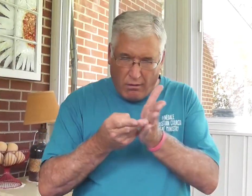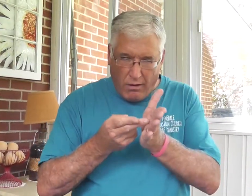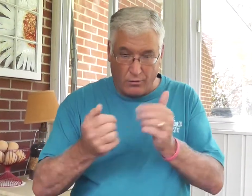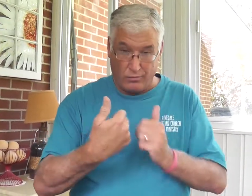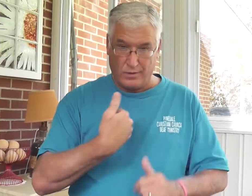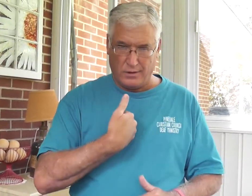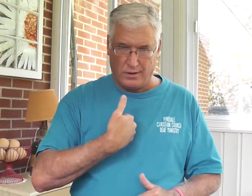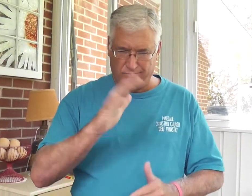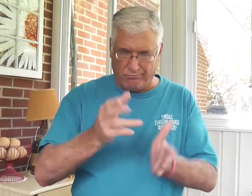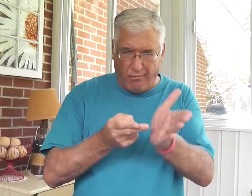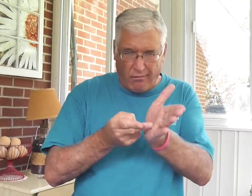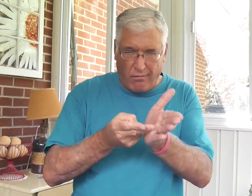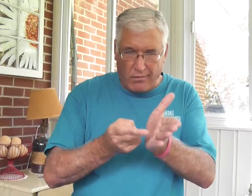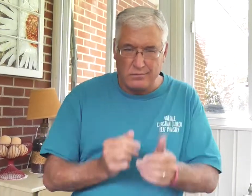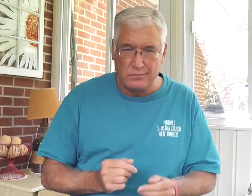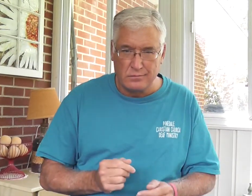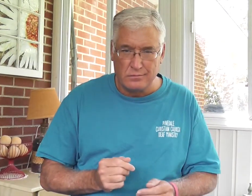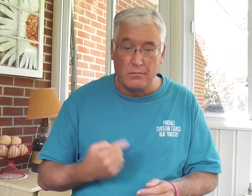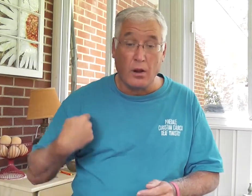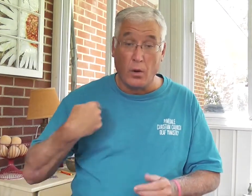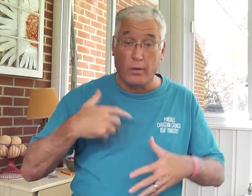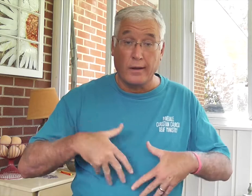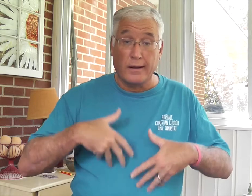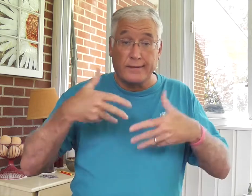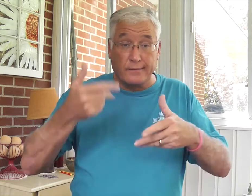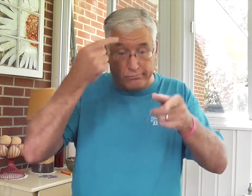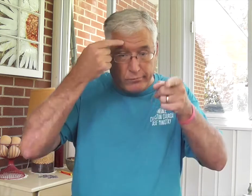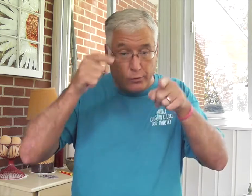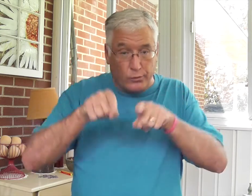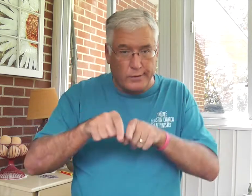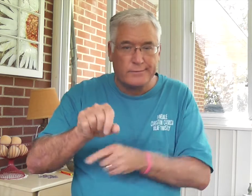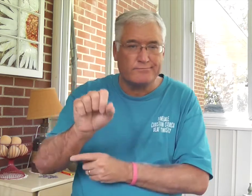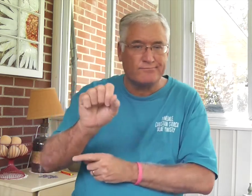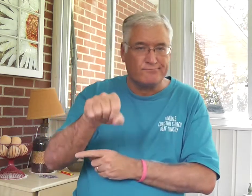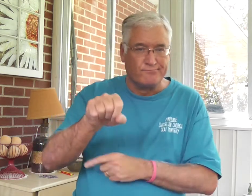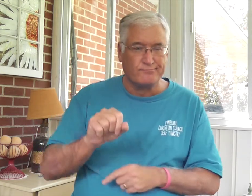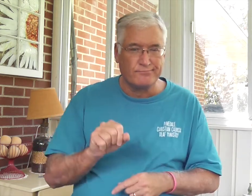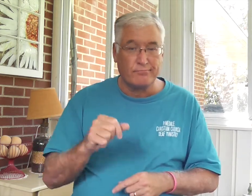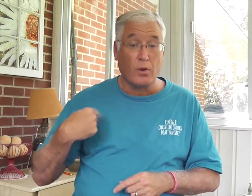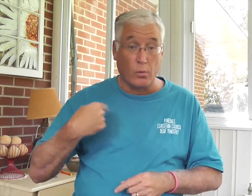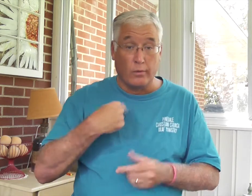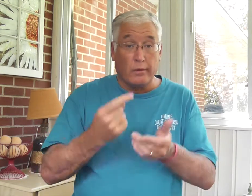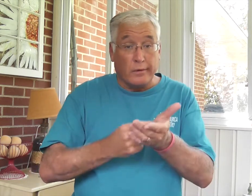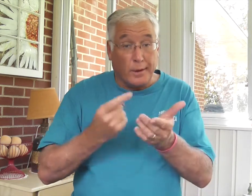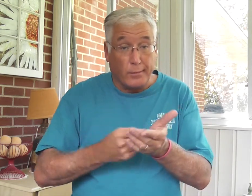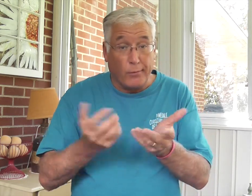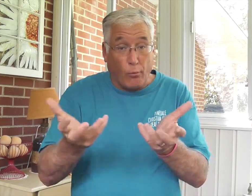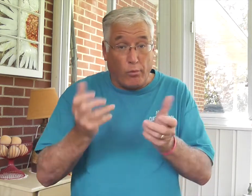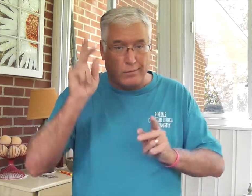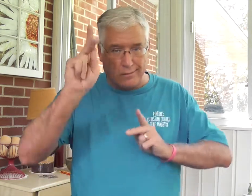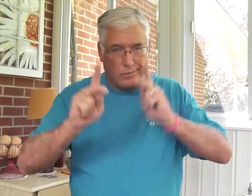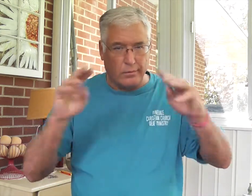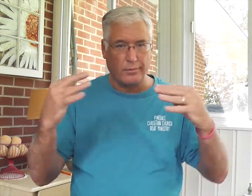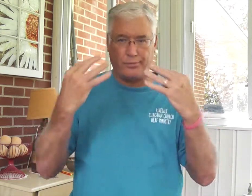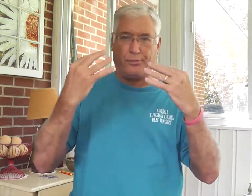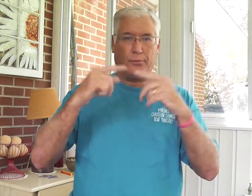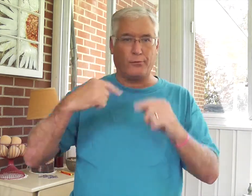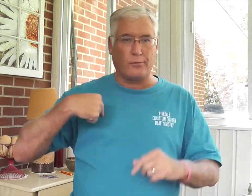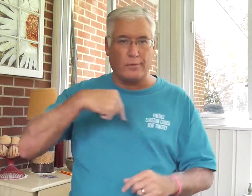If we are truthful about ourselves, we confess, we agree, yes. We sometimes want people